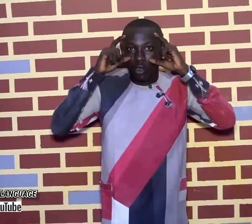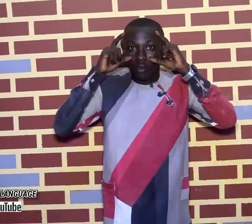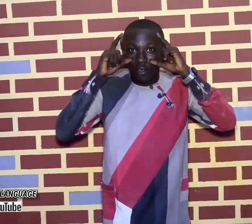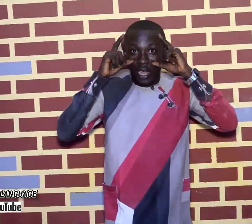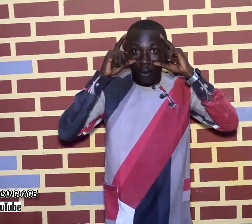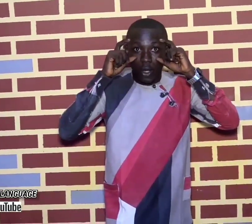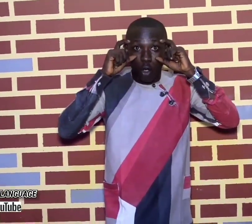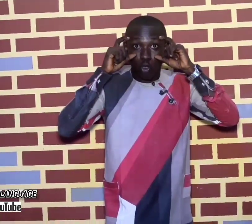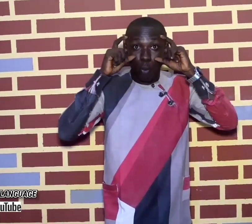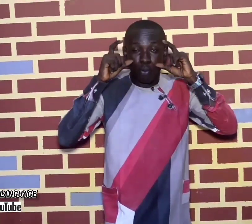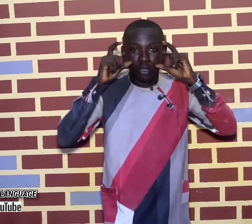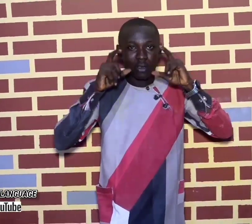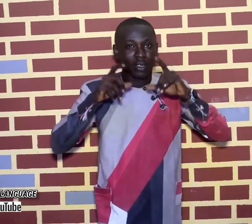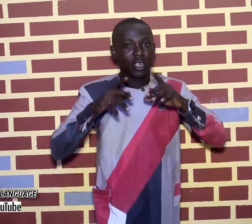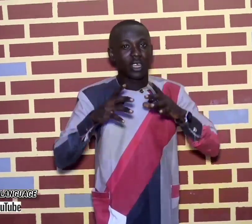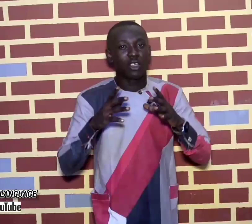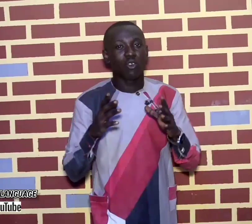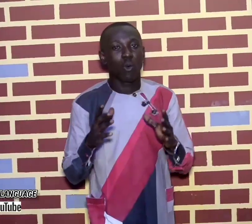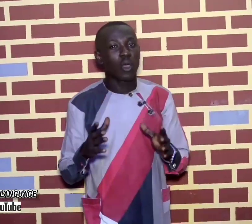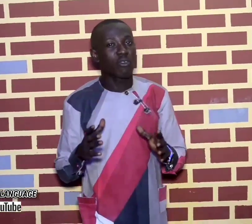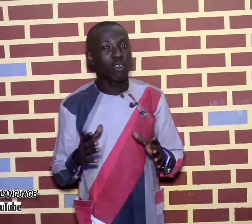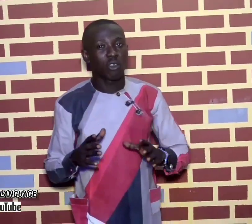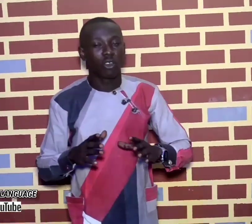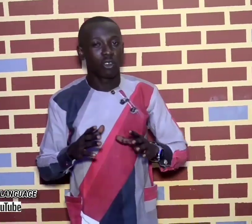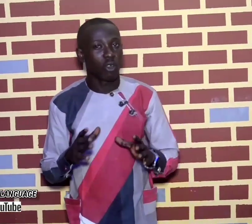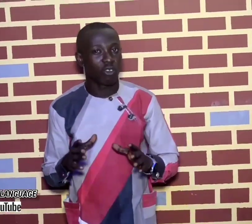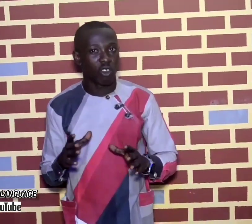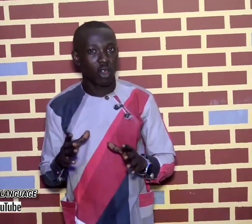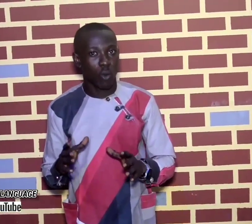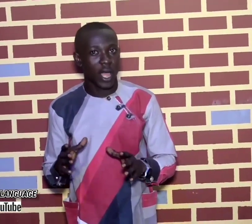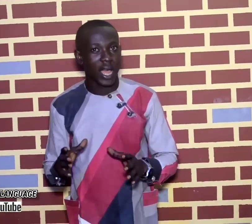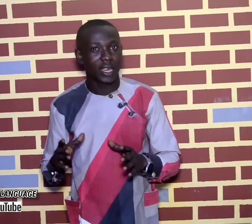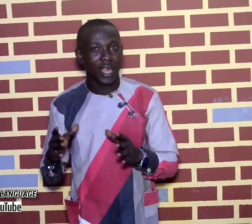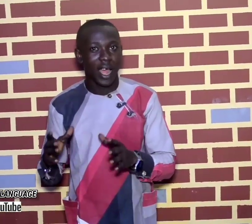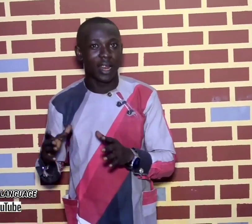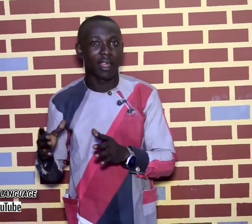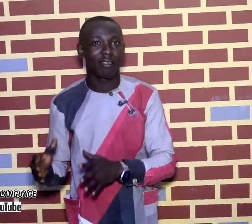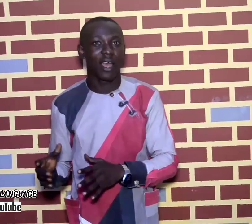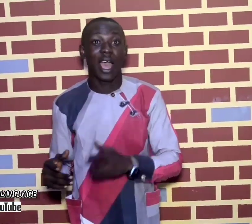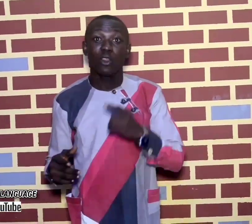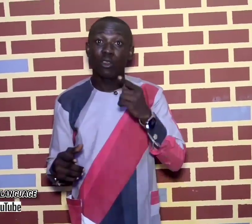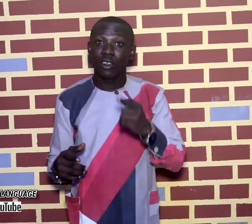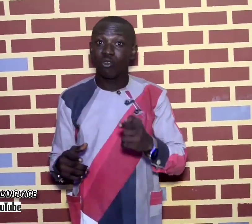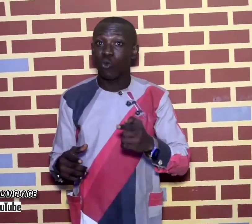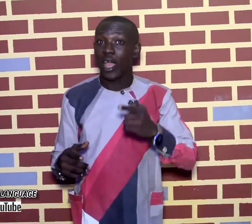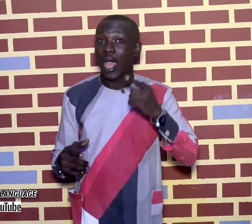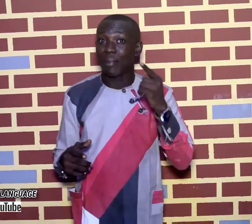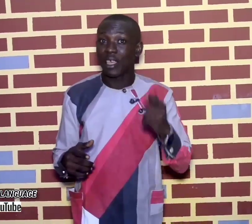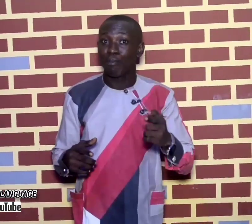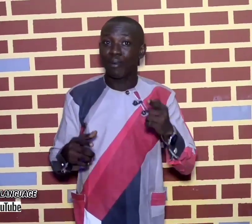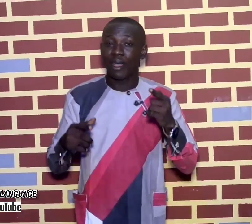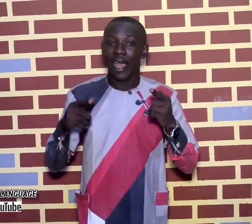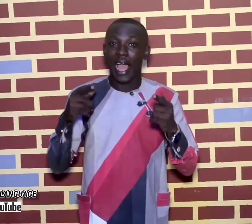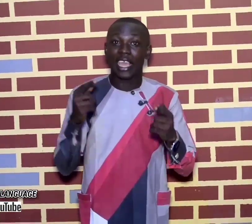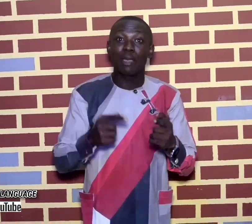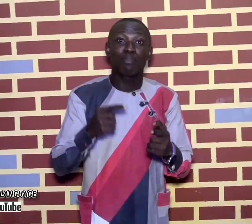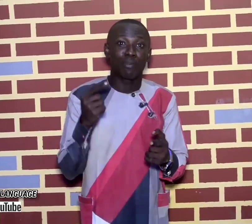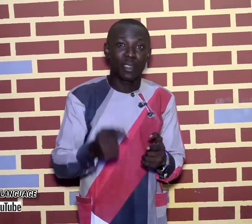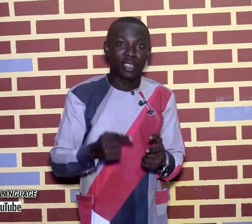leave it that way or you open it, your question does not require an answer. I know the reason why I keep repeating